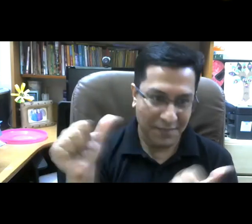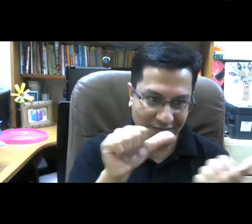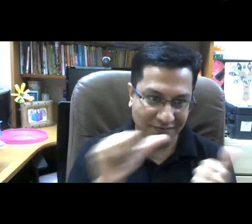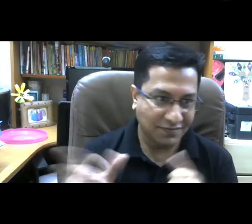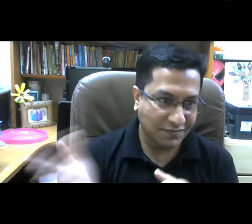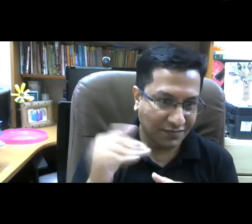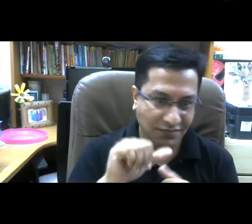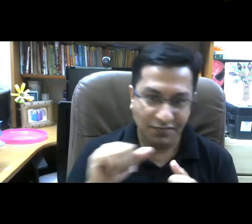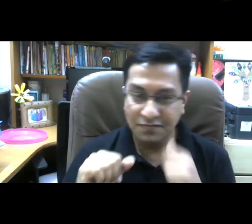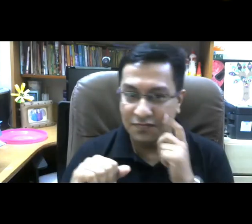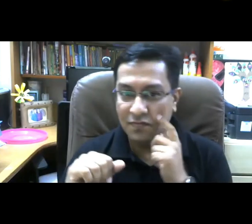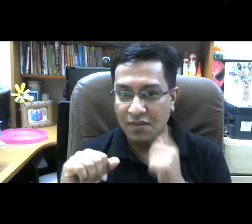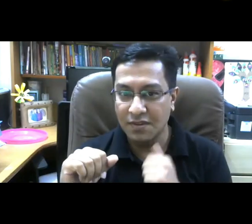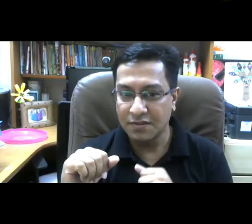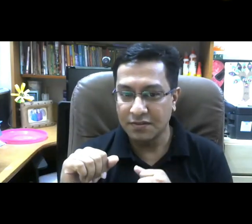access. Can you go back, please?